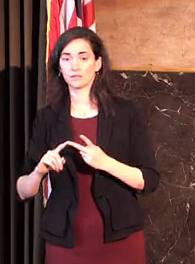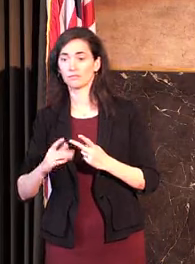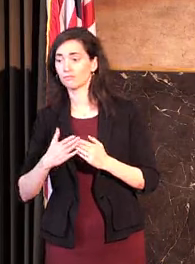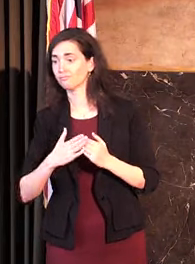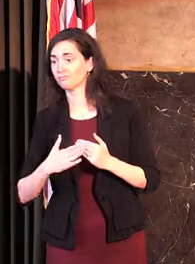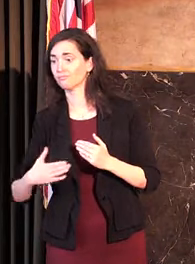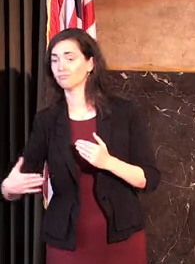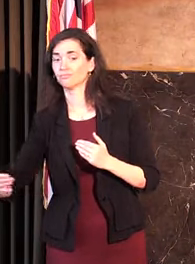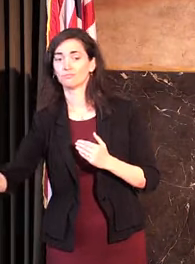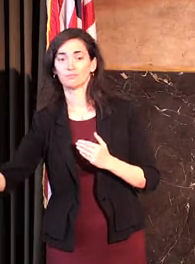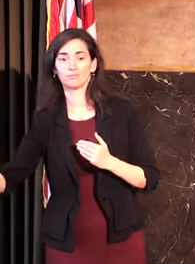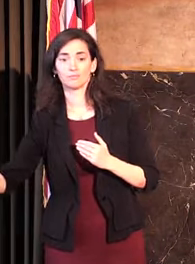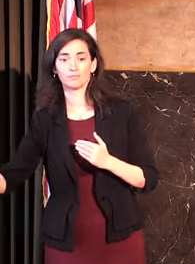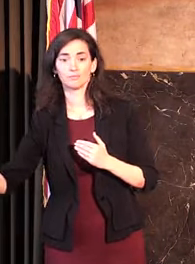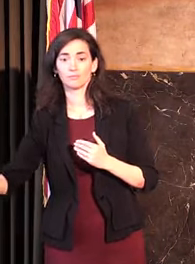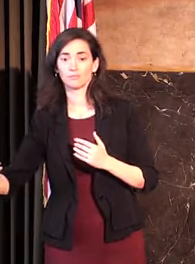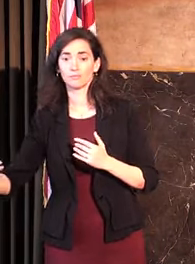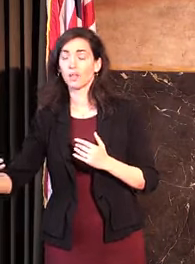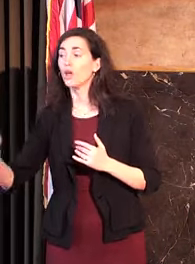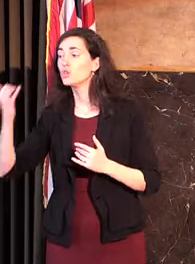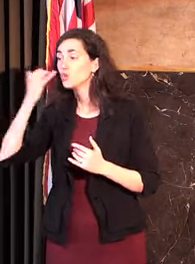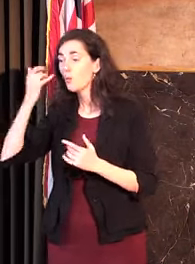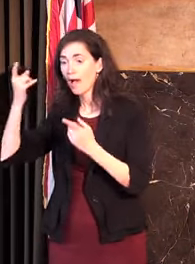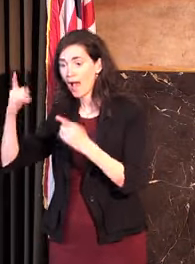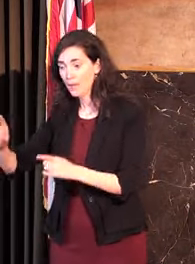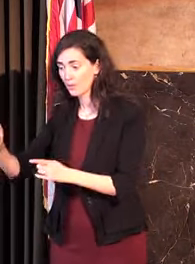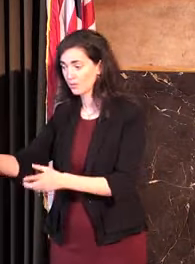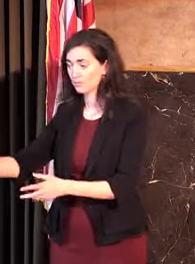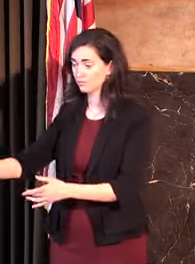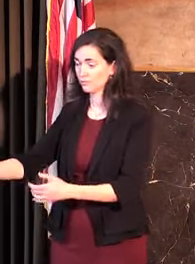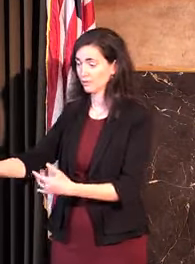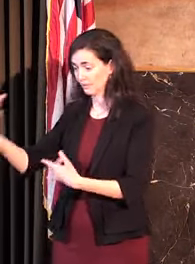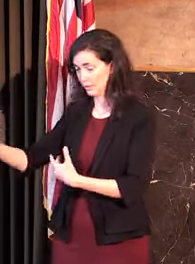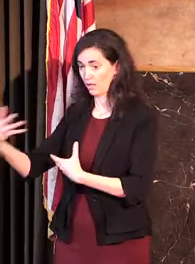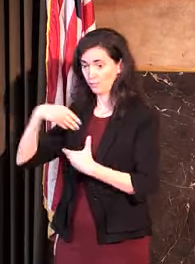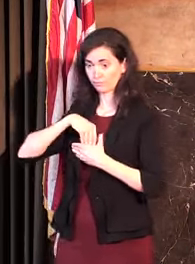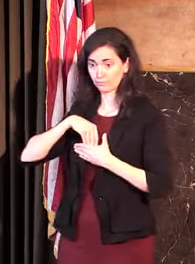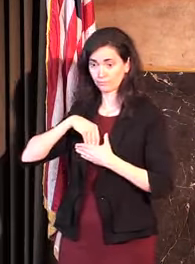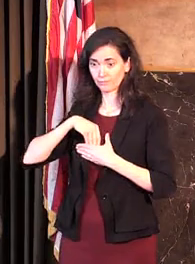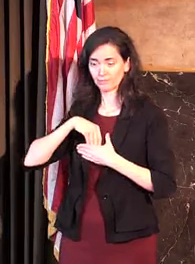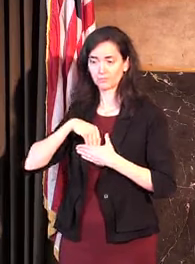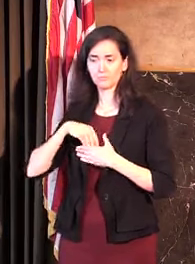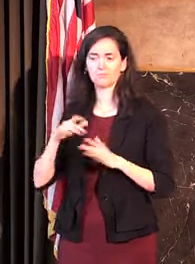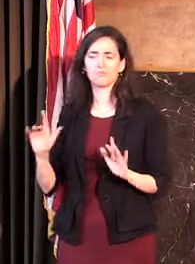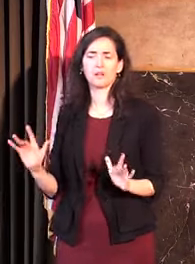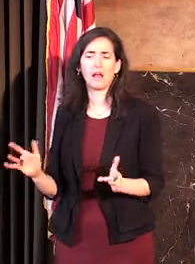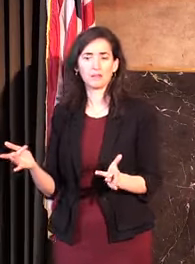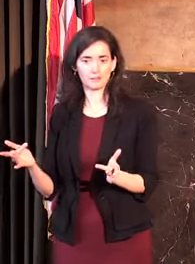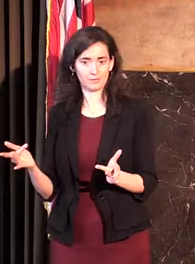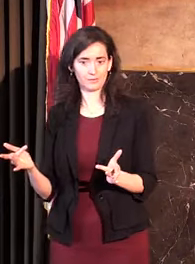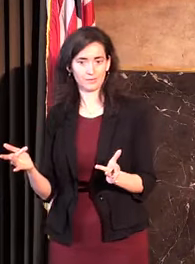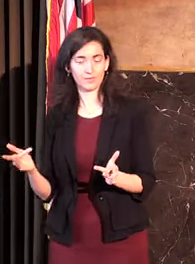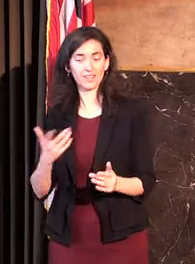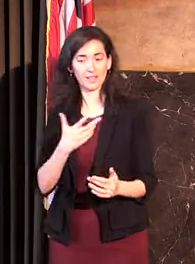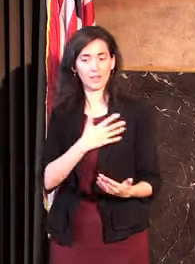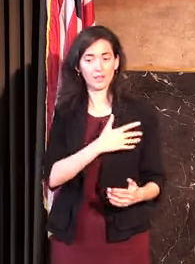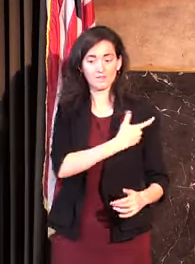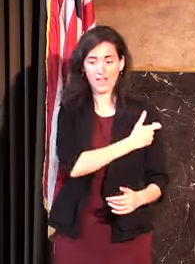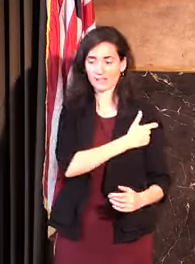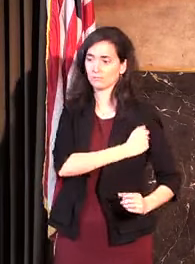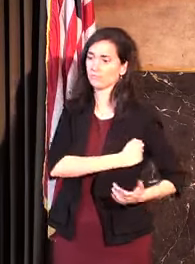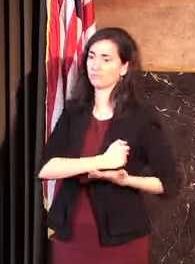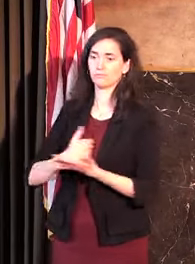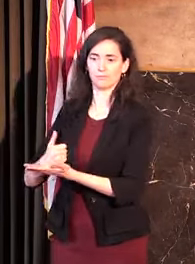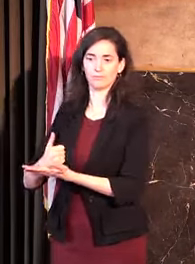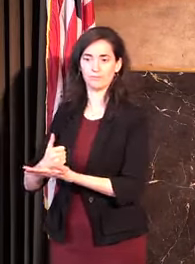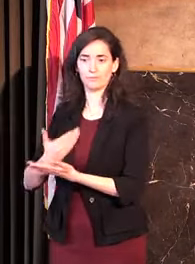uneventful case of the disease should you contract it. It gives you the very best possible chance. And in